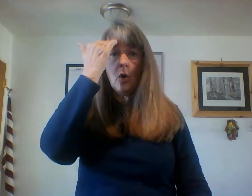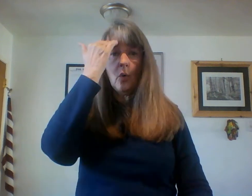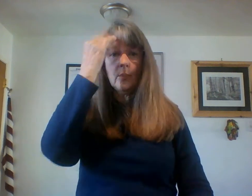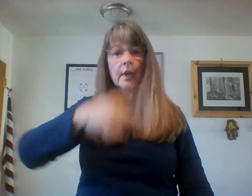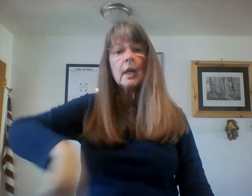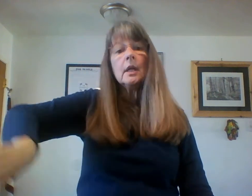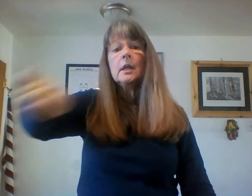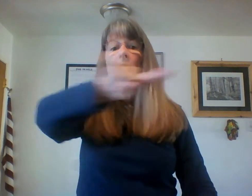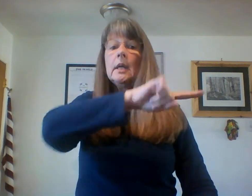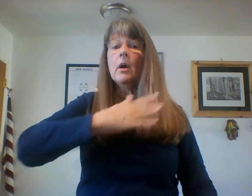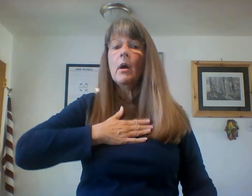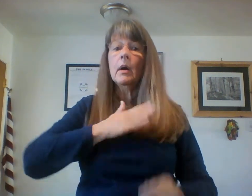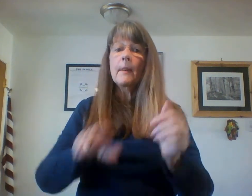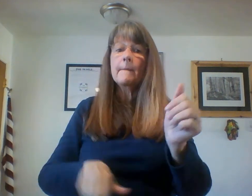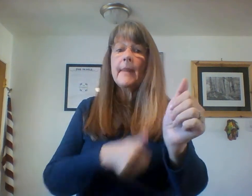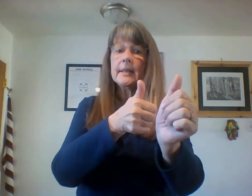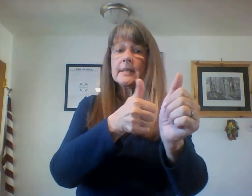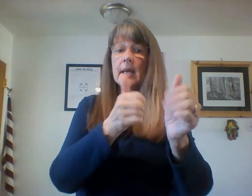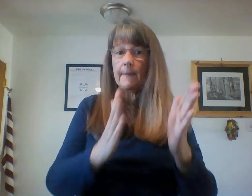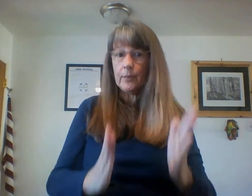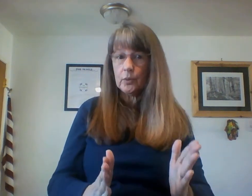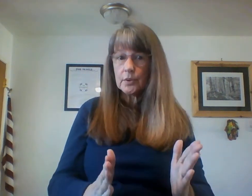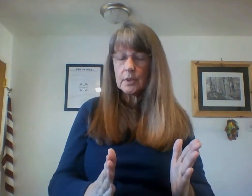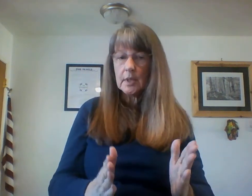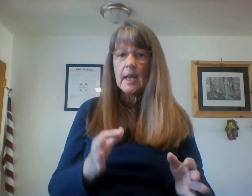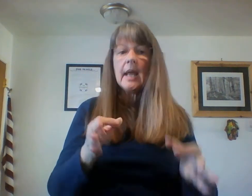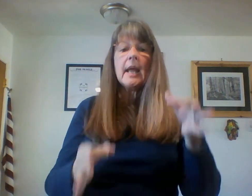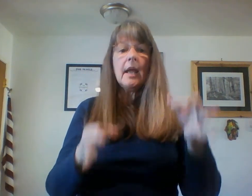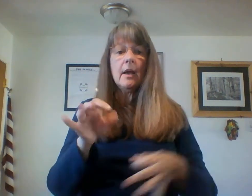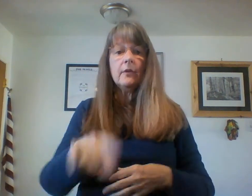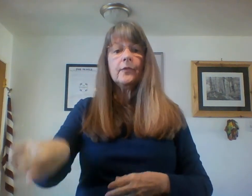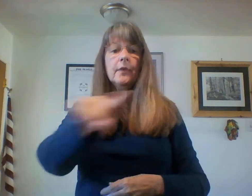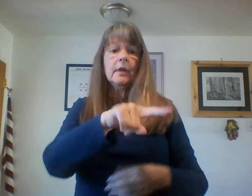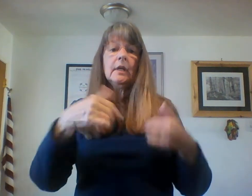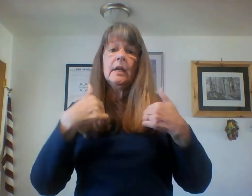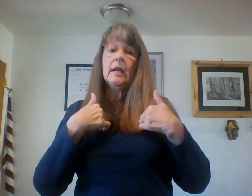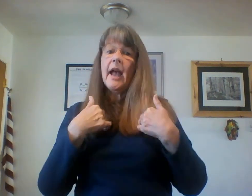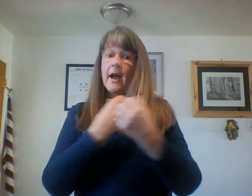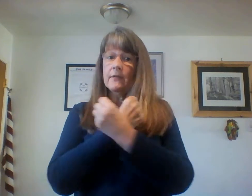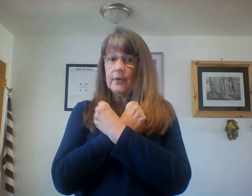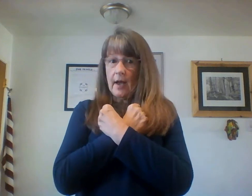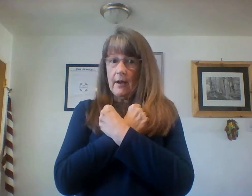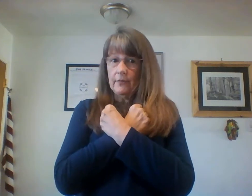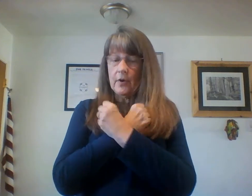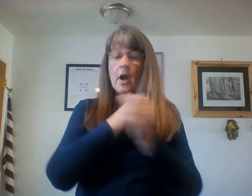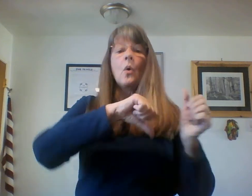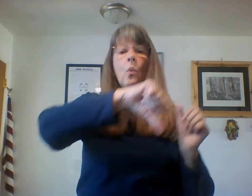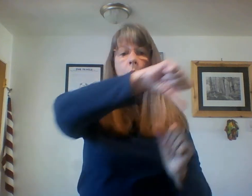know ye are my disciples, if ye have love one